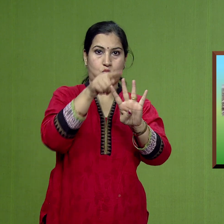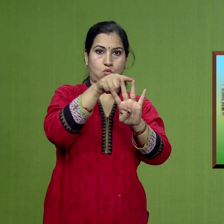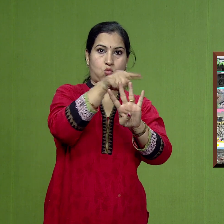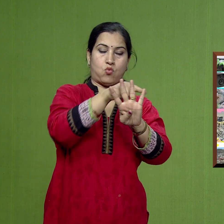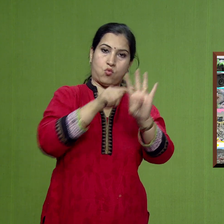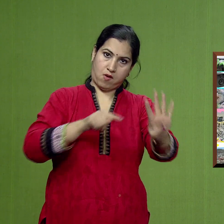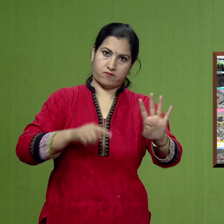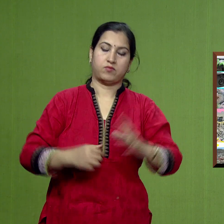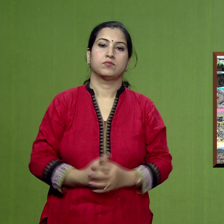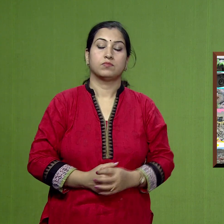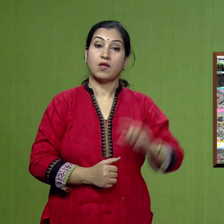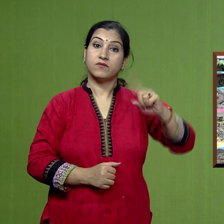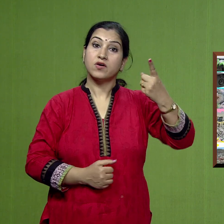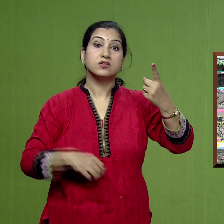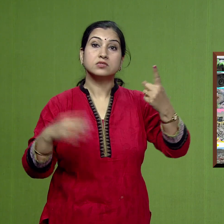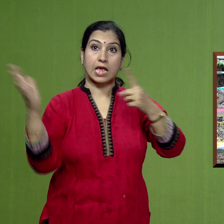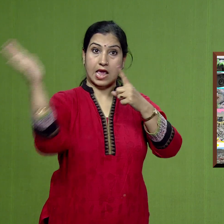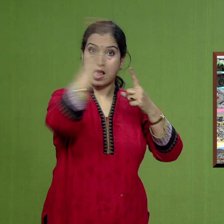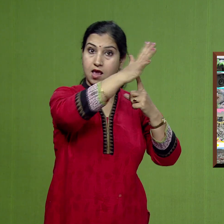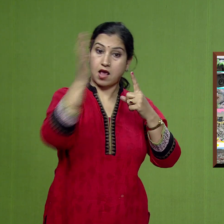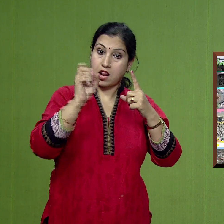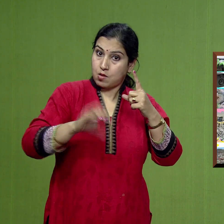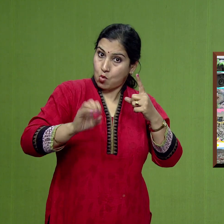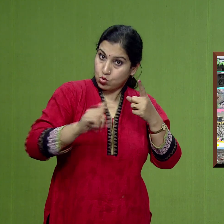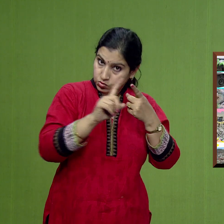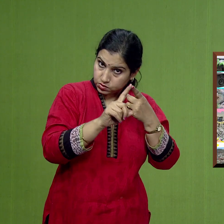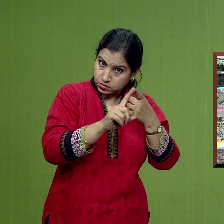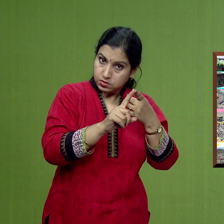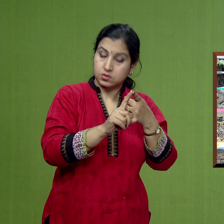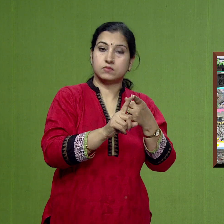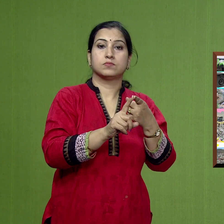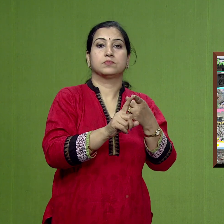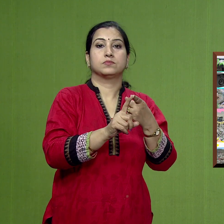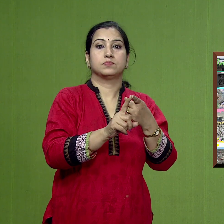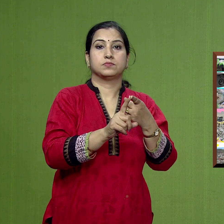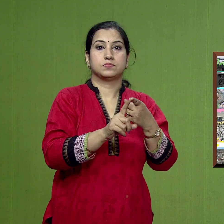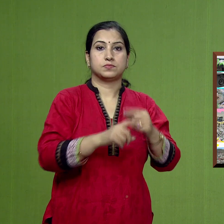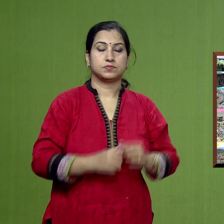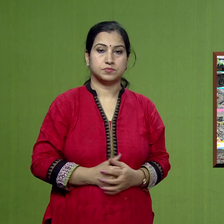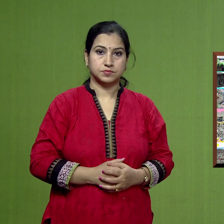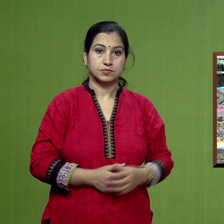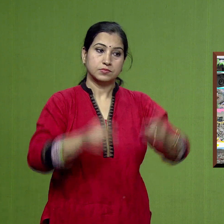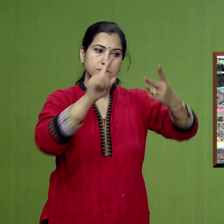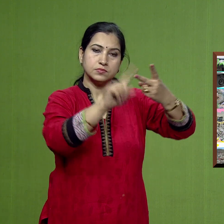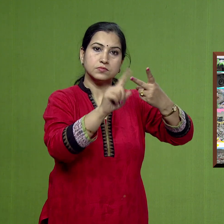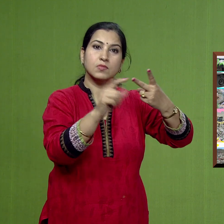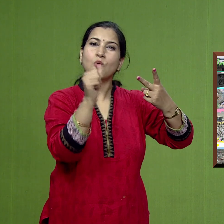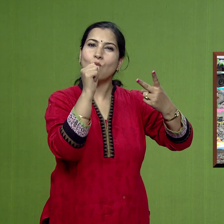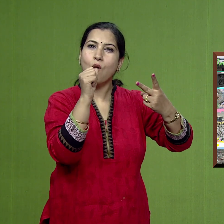The first is air pollution. The second is water pollution.